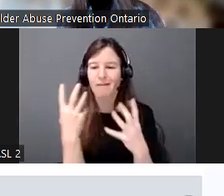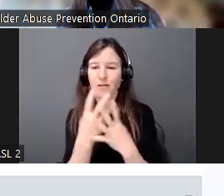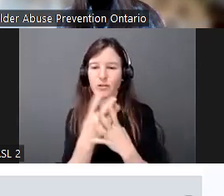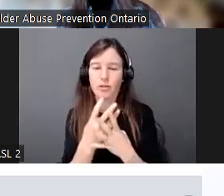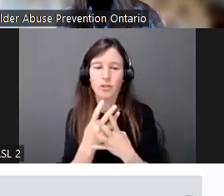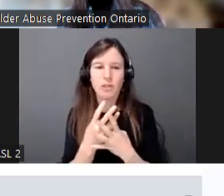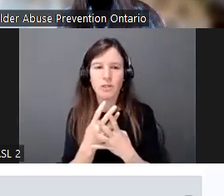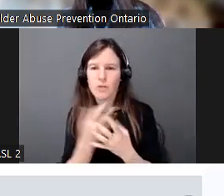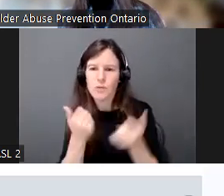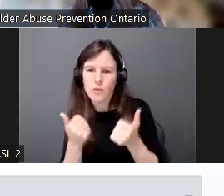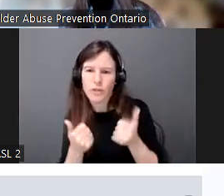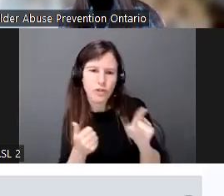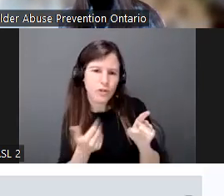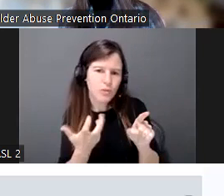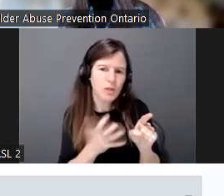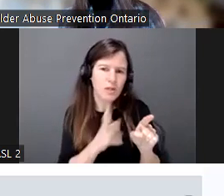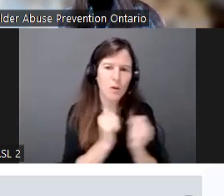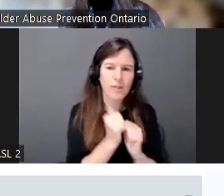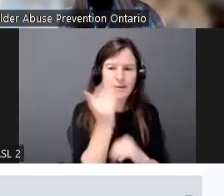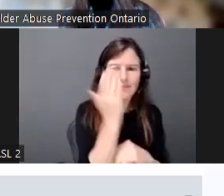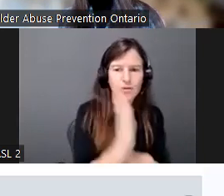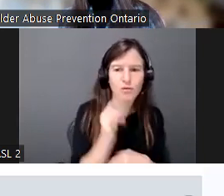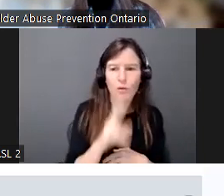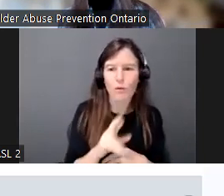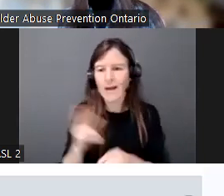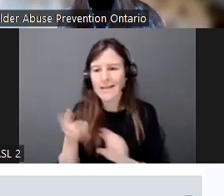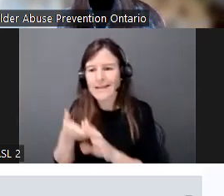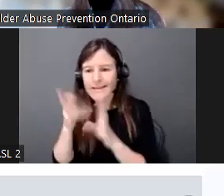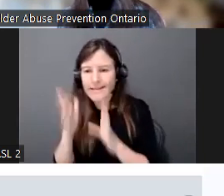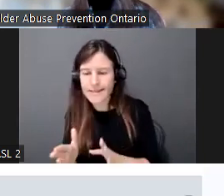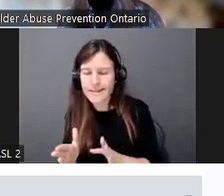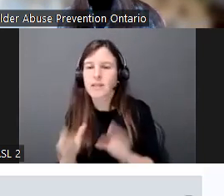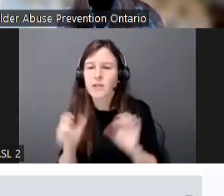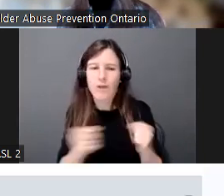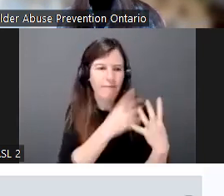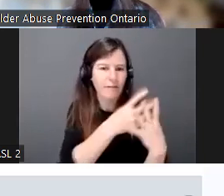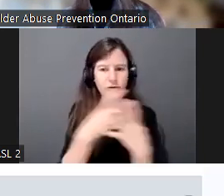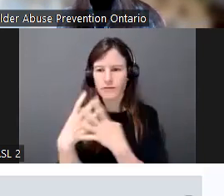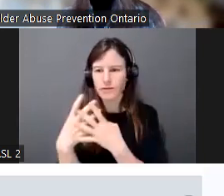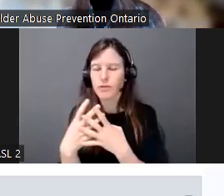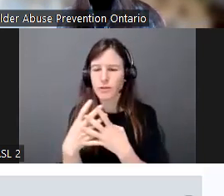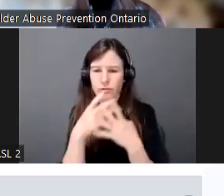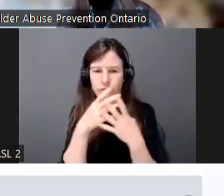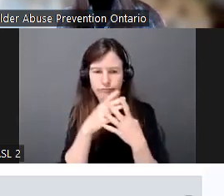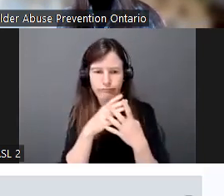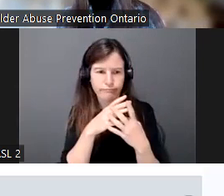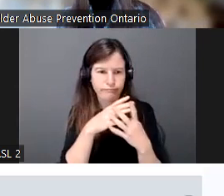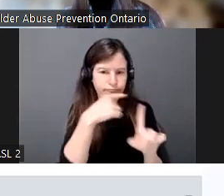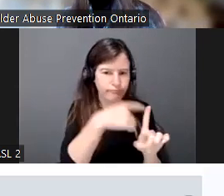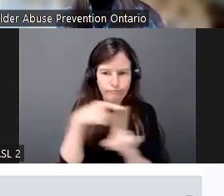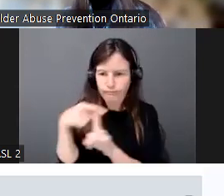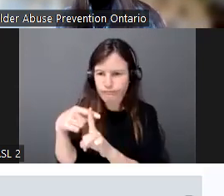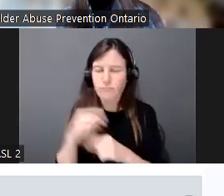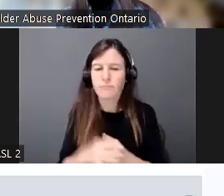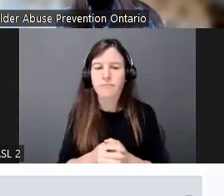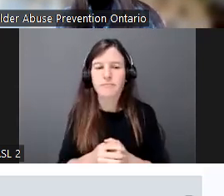are listed under the filter if there's specific persons that you want to network with. And you can also, if you click